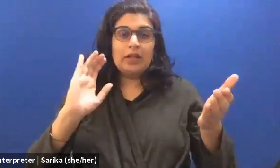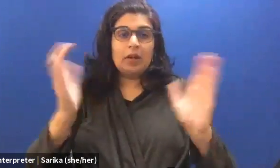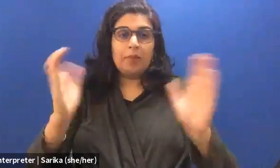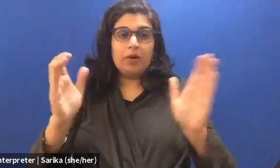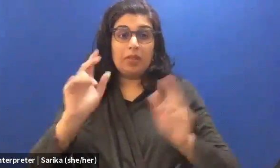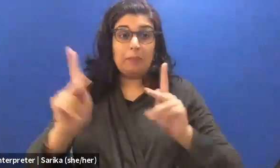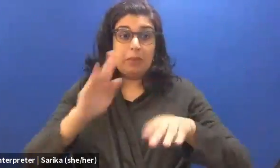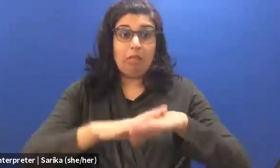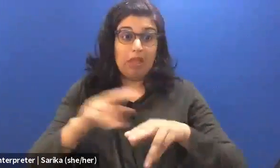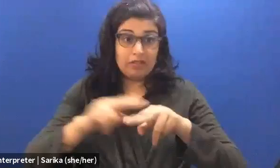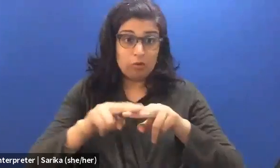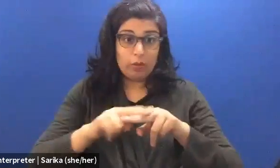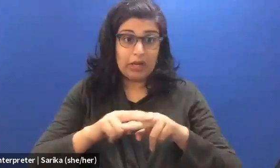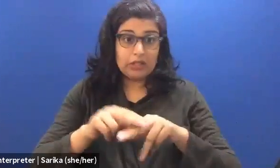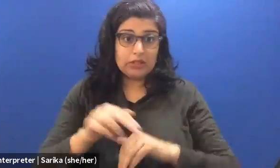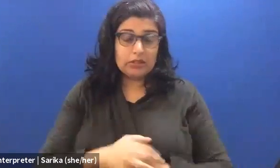I